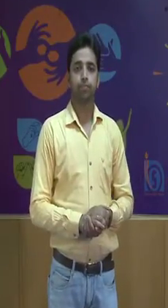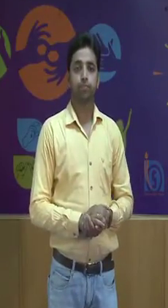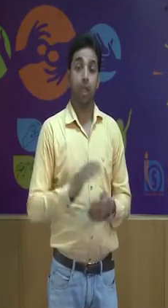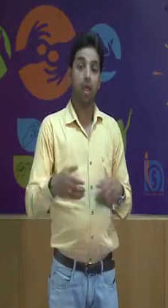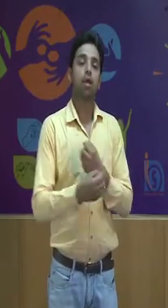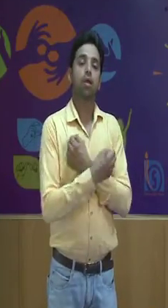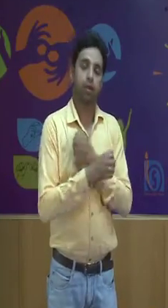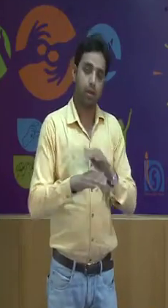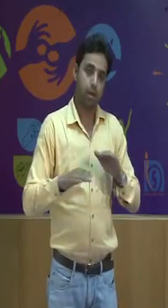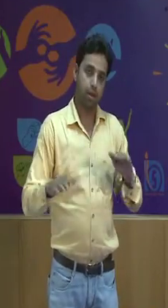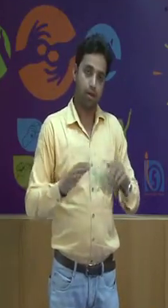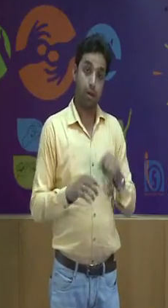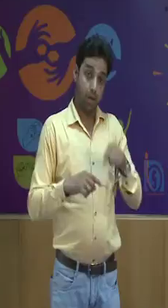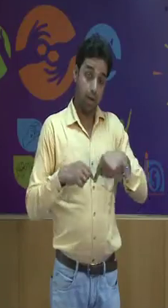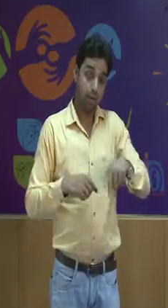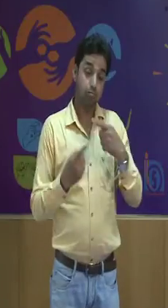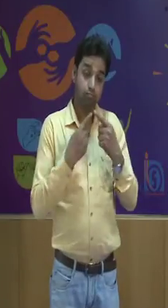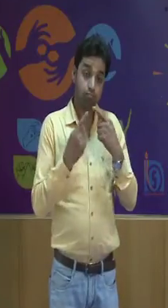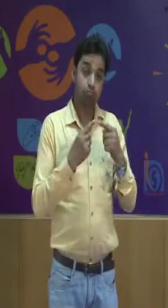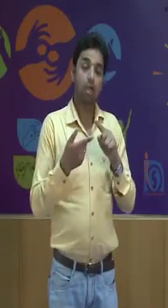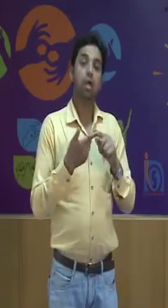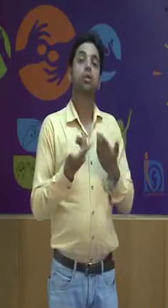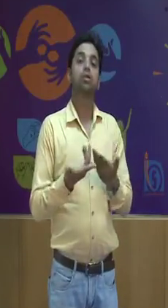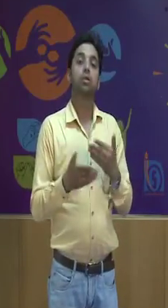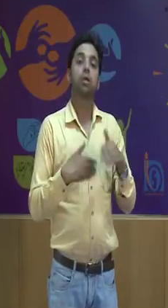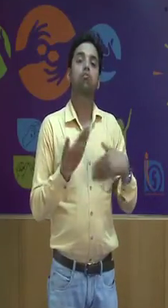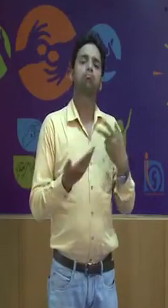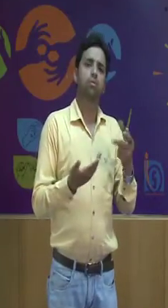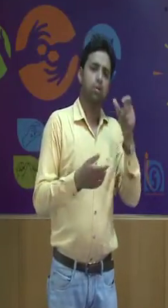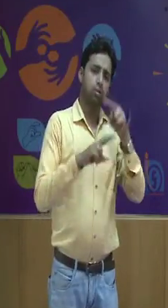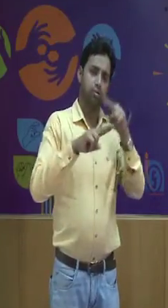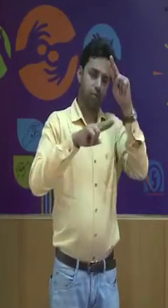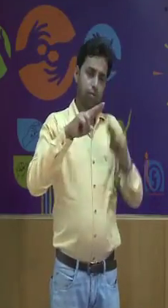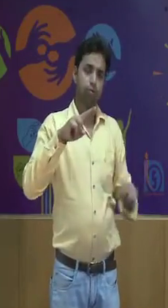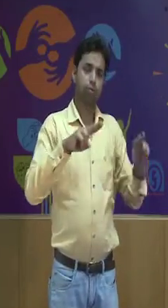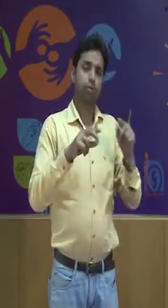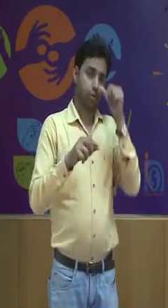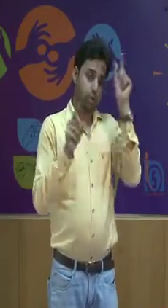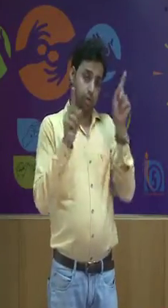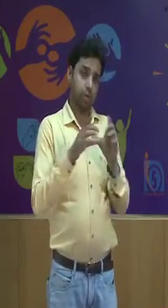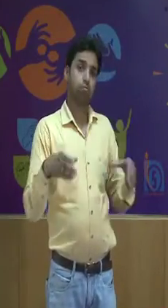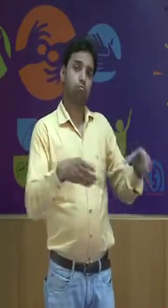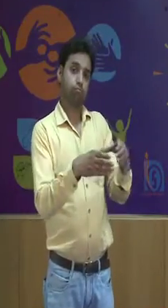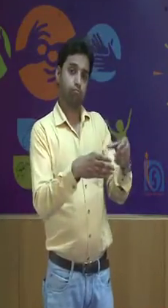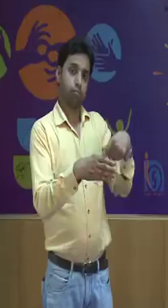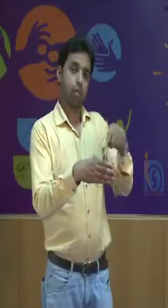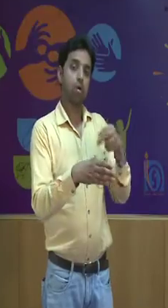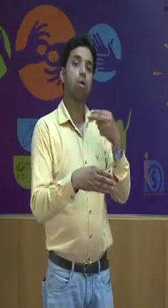Dear learners, let us now discuss another feature of the Indian society called